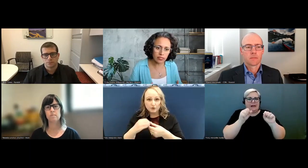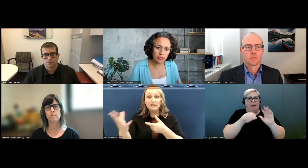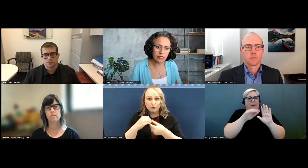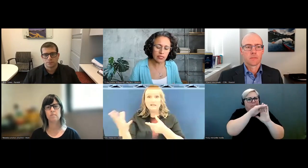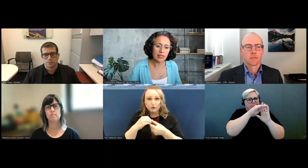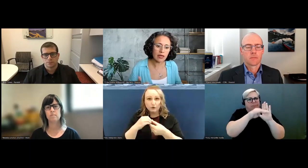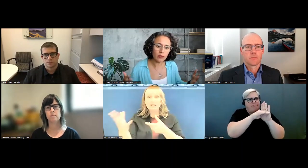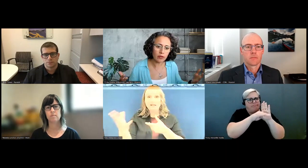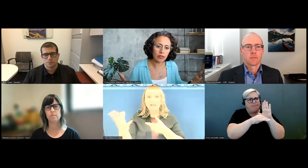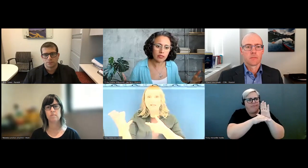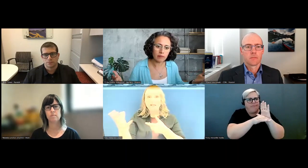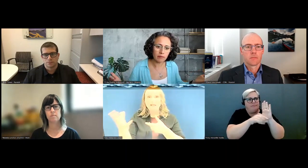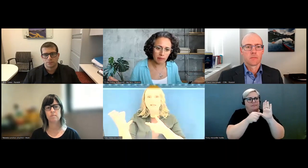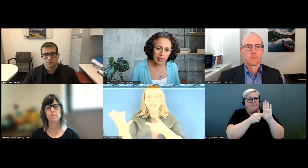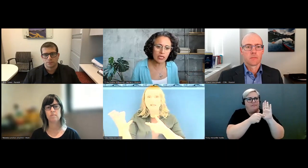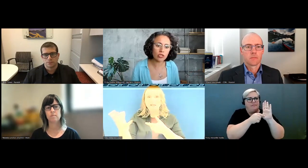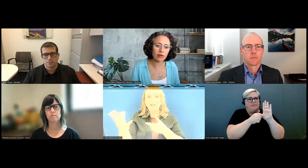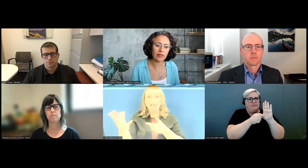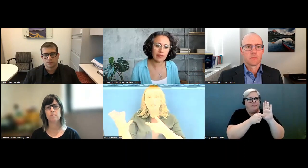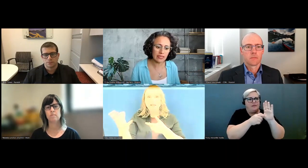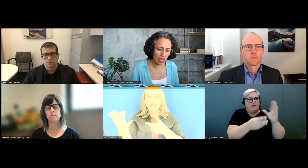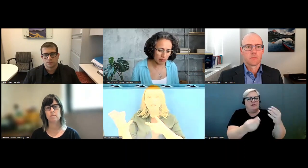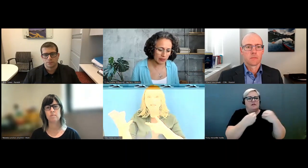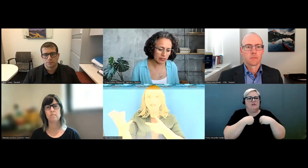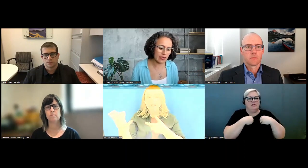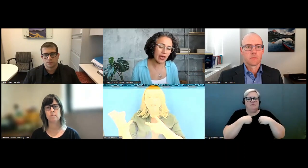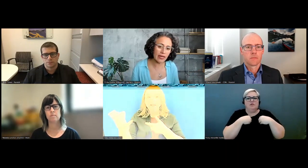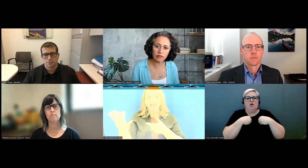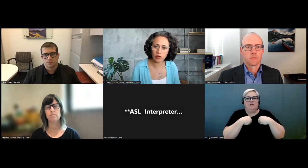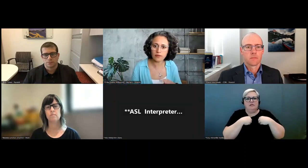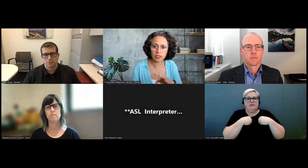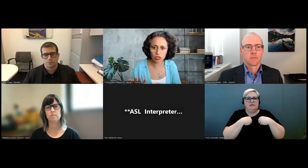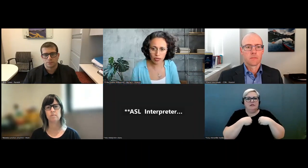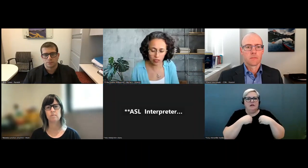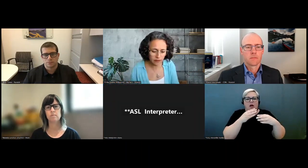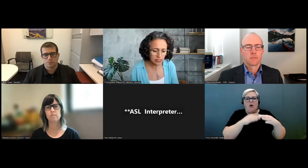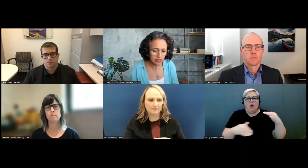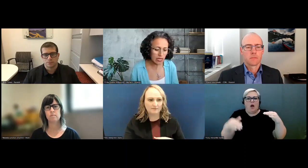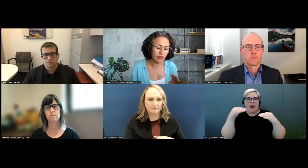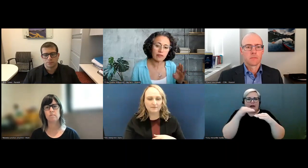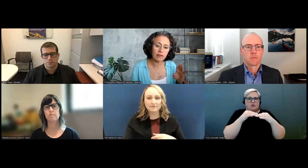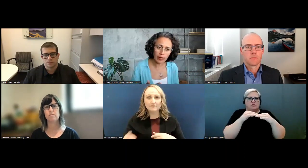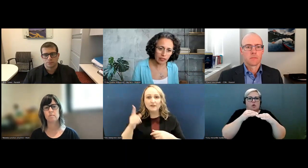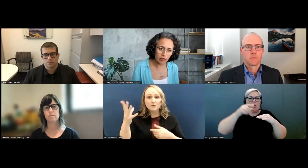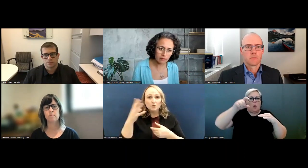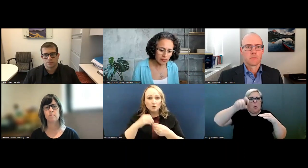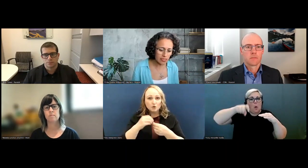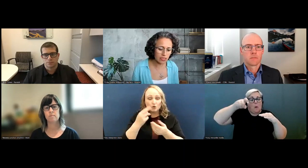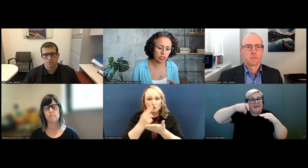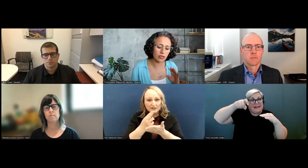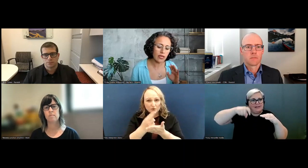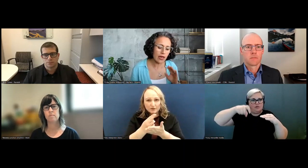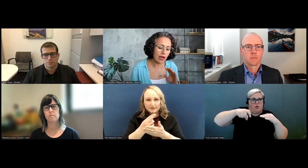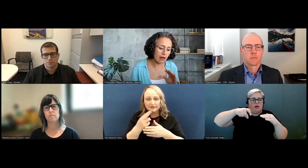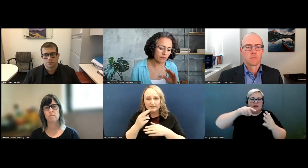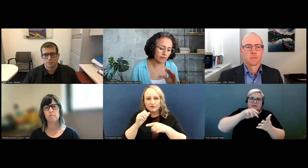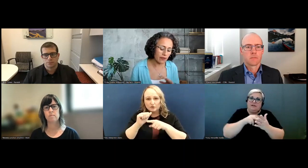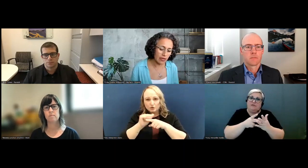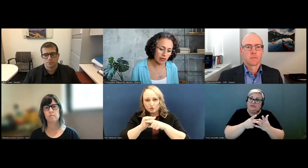the resources that would make sure that this happens. And that involves the training of the staff, the right